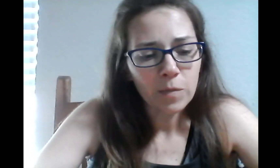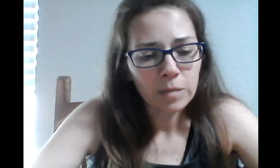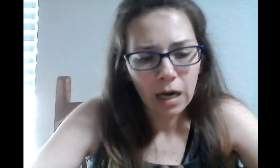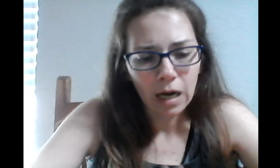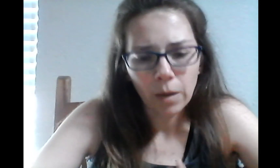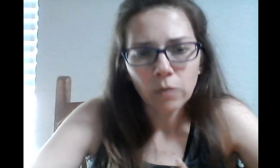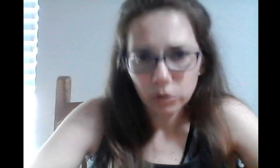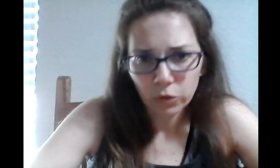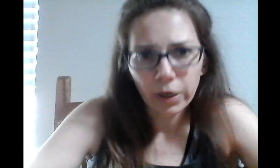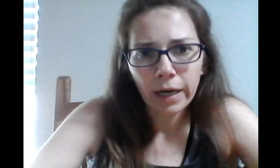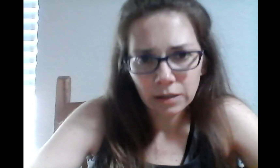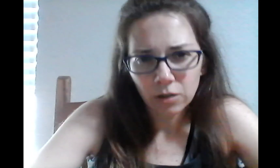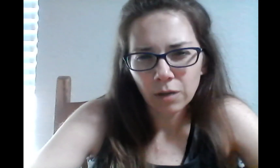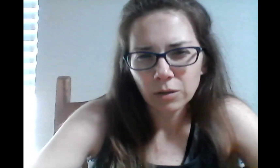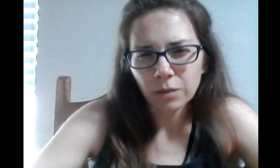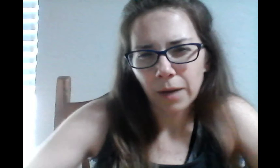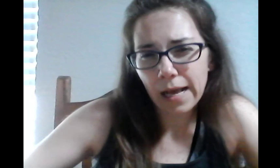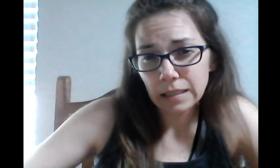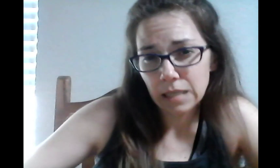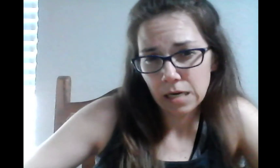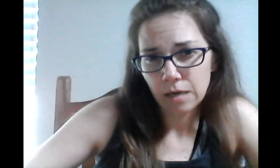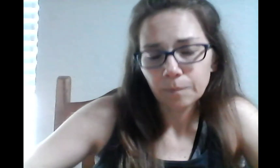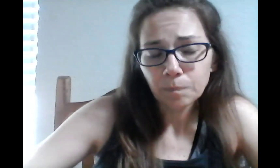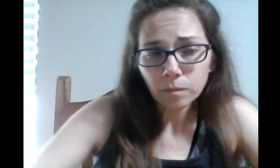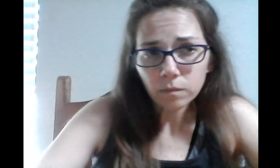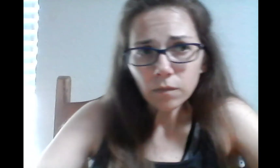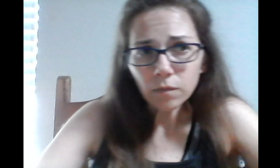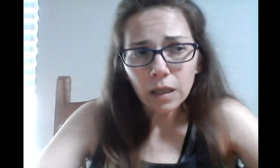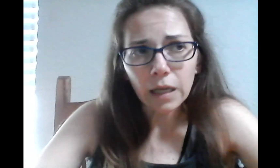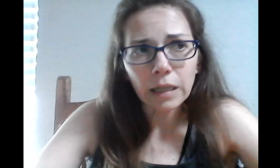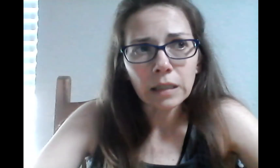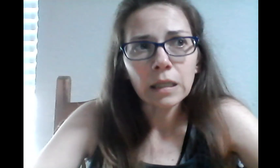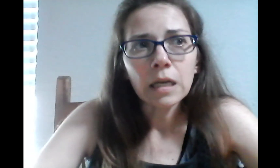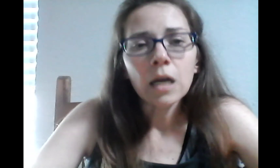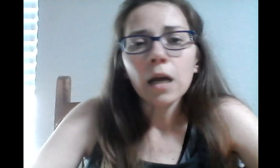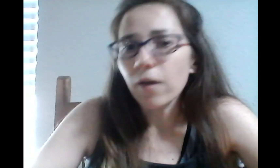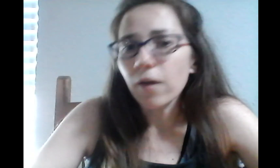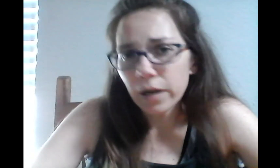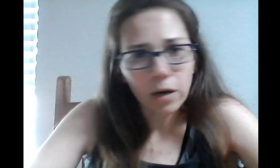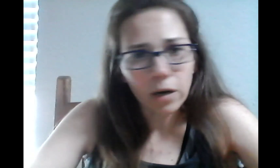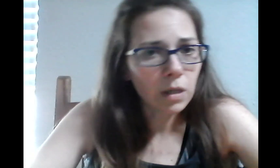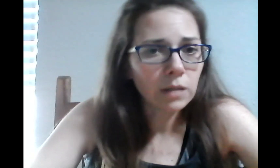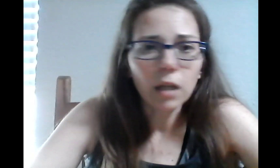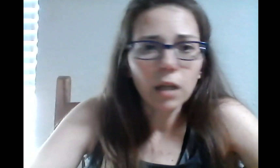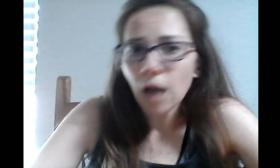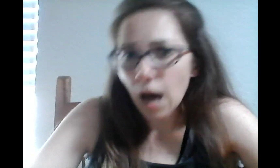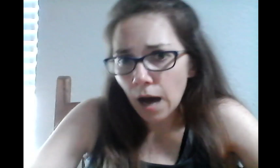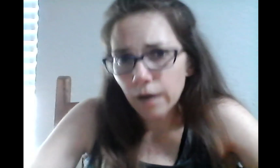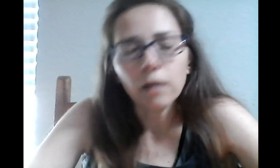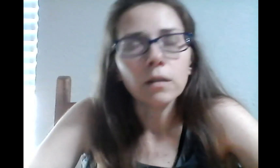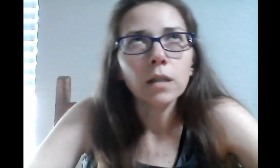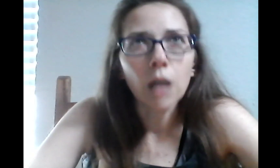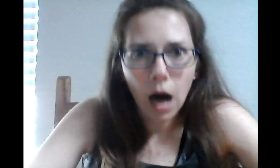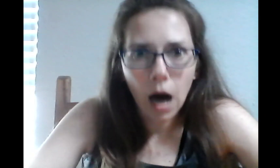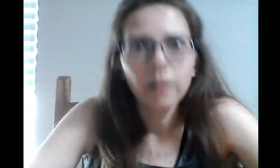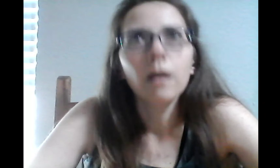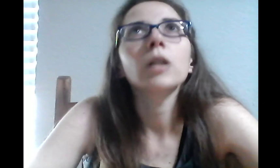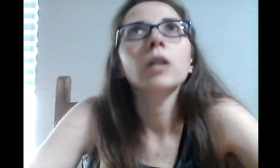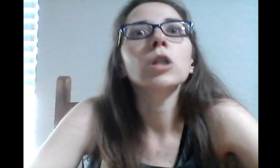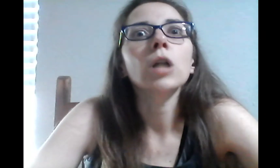the time I was 3 until I was about 18. And it was a